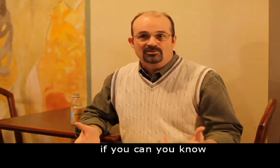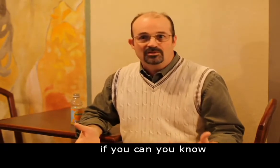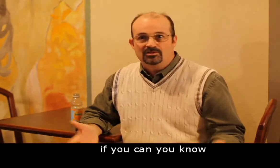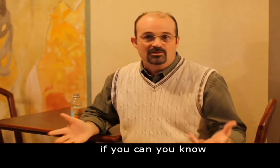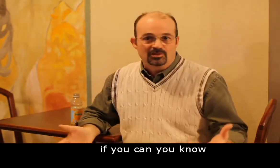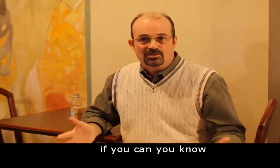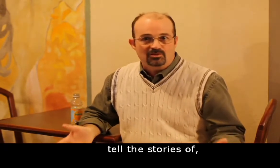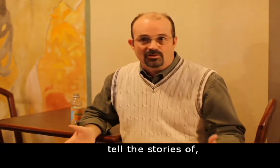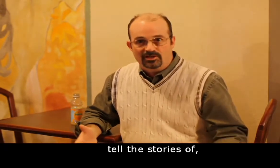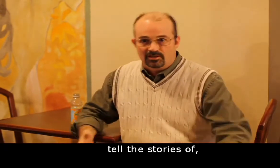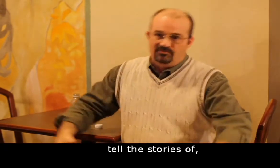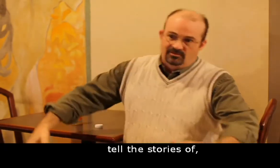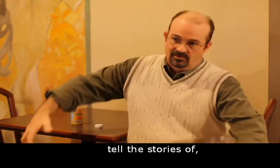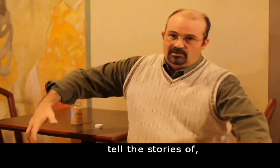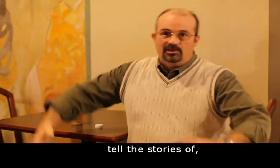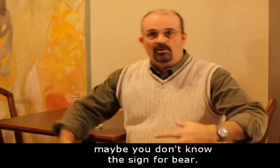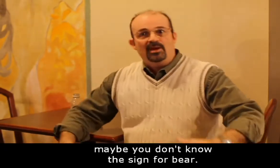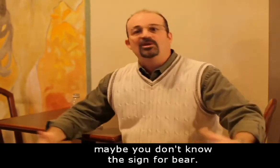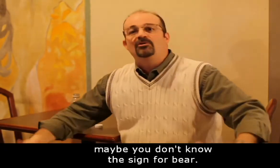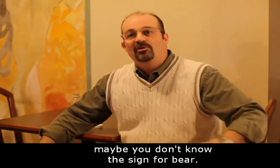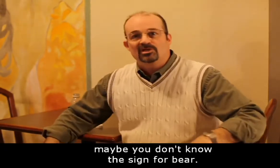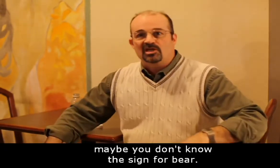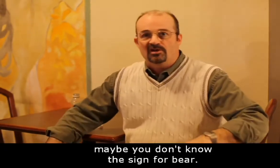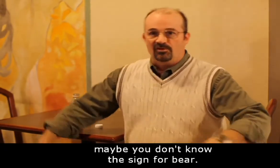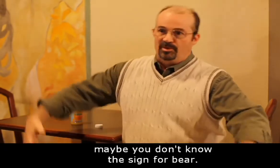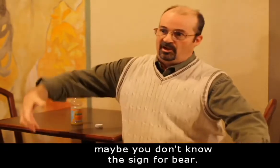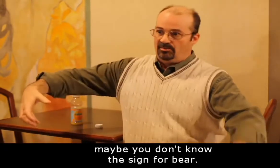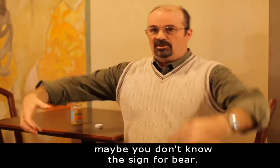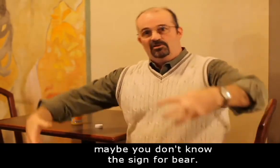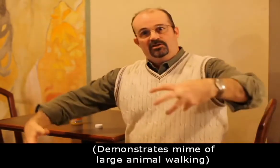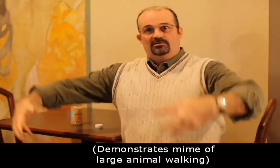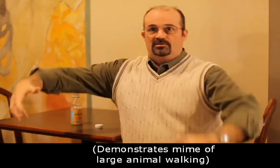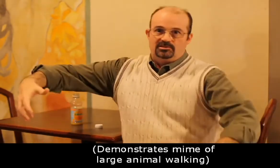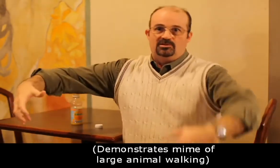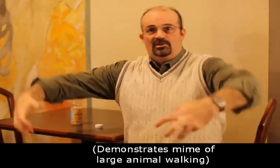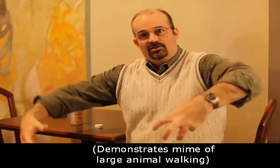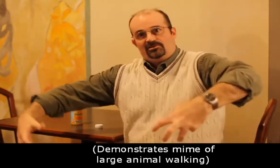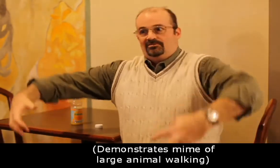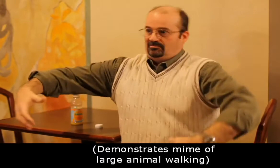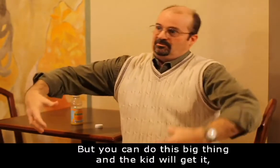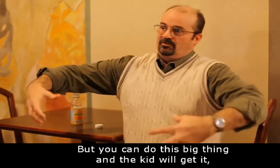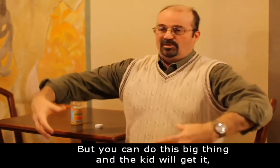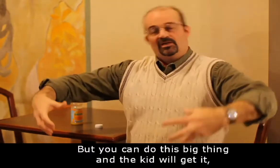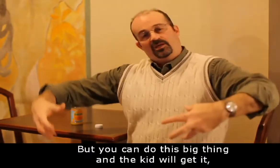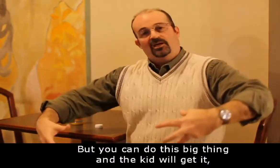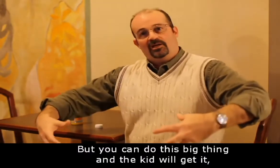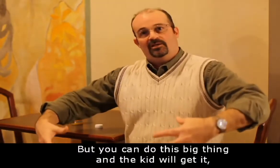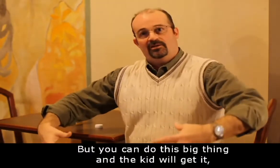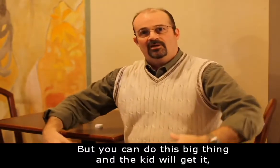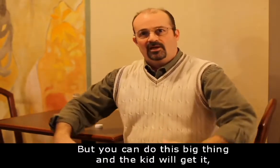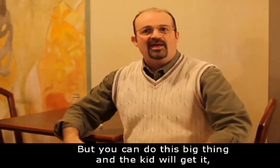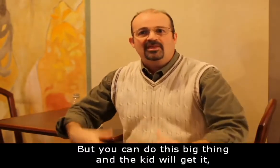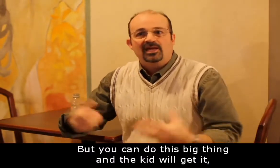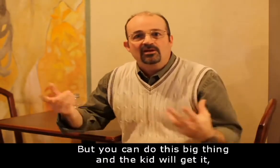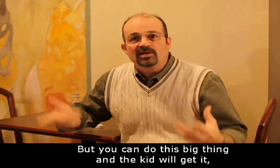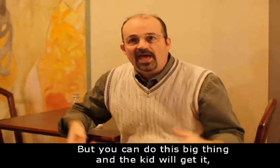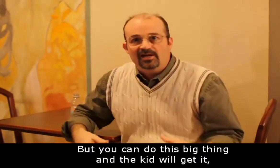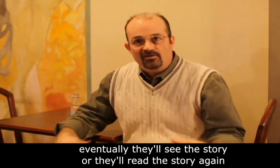do the stories of, maybe you don't know the sign for bears, and you can do this big thing, and the kid will get it.